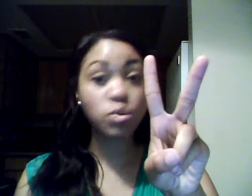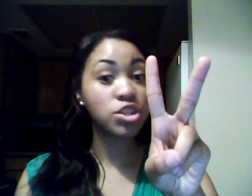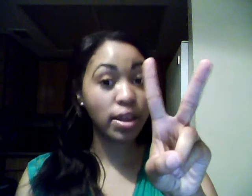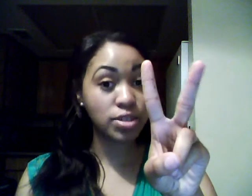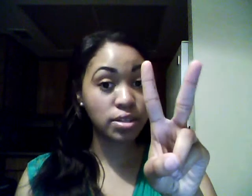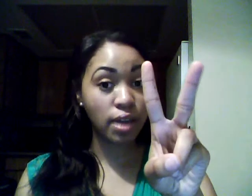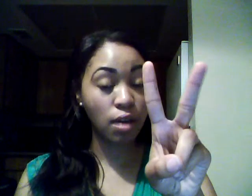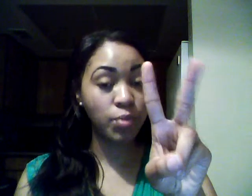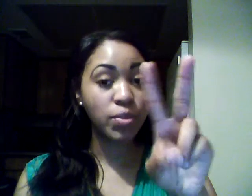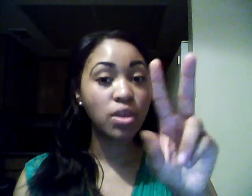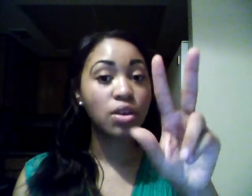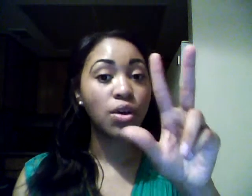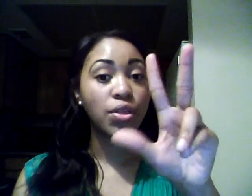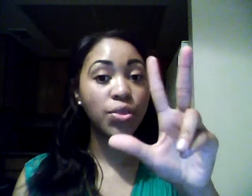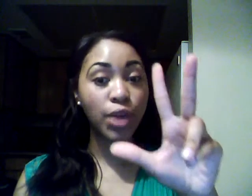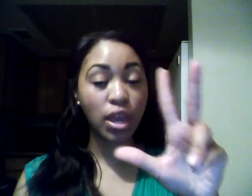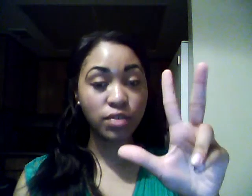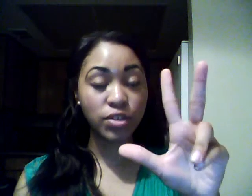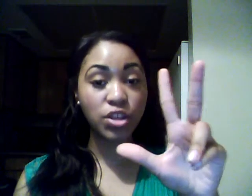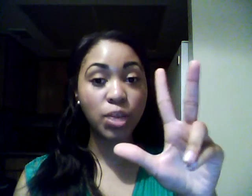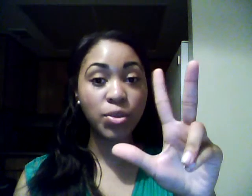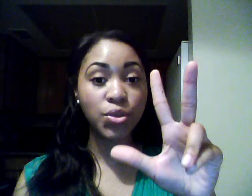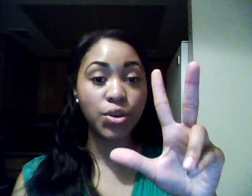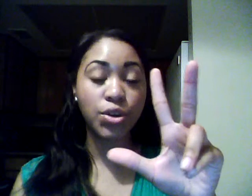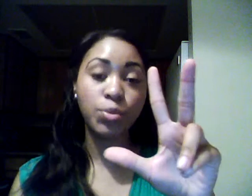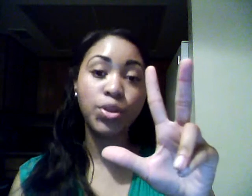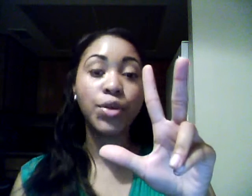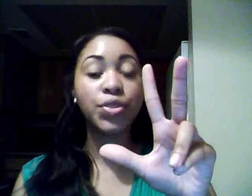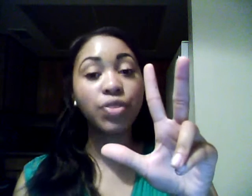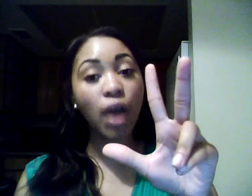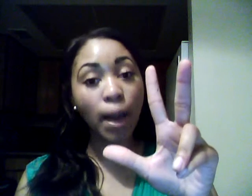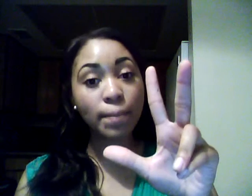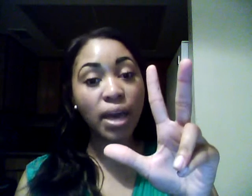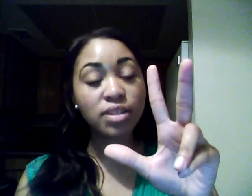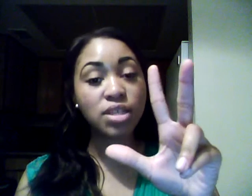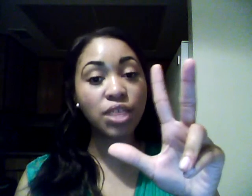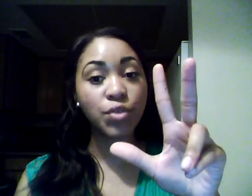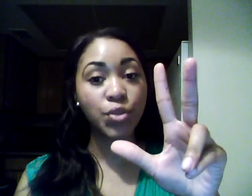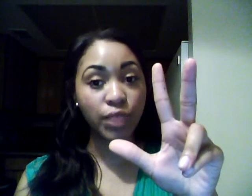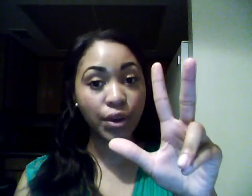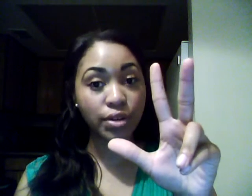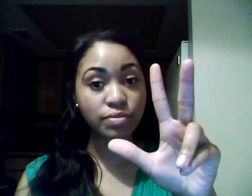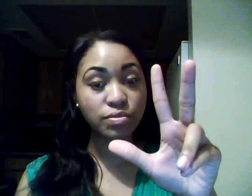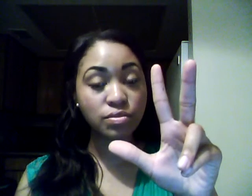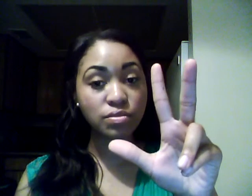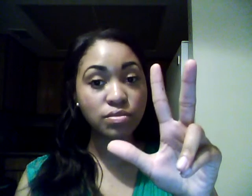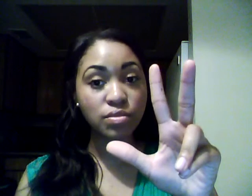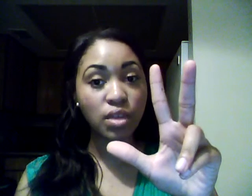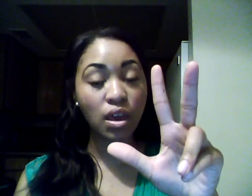is where it changes now. 3. From the number 3, you're going to pull out your thumb instead of your 3rd finger.